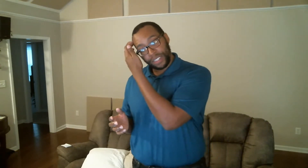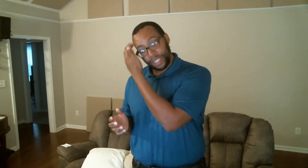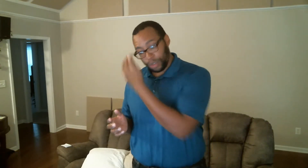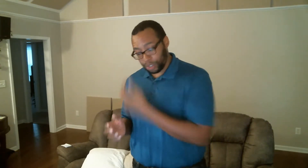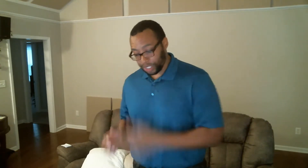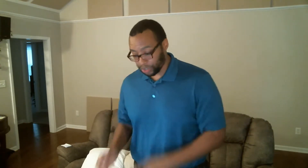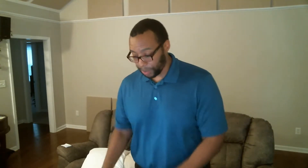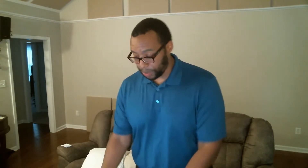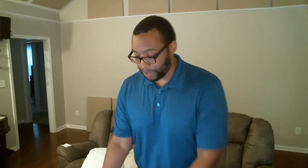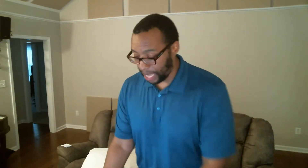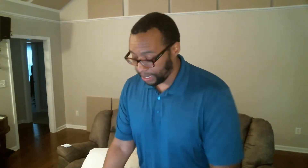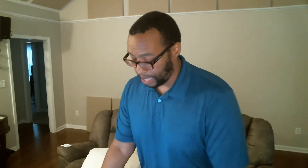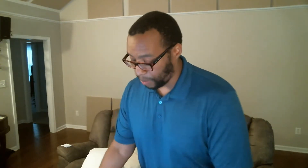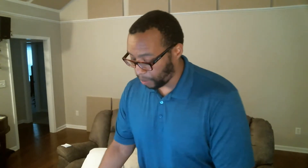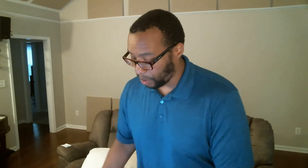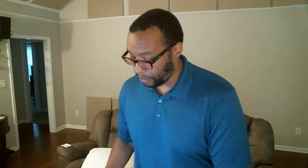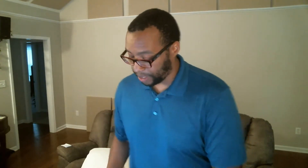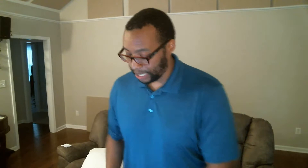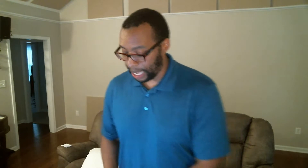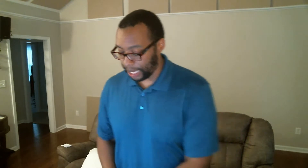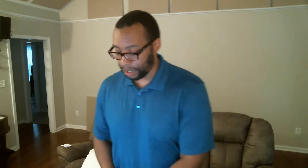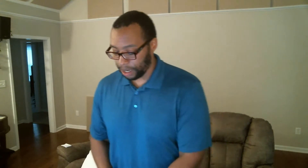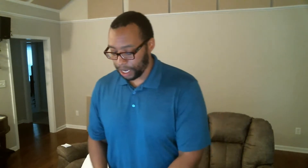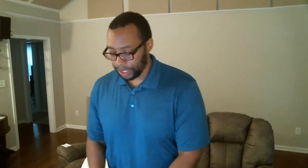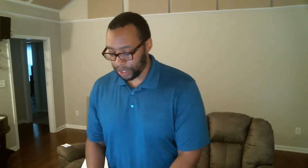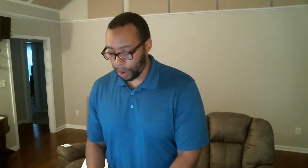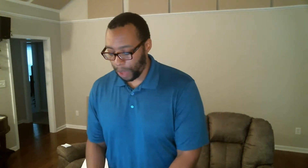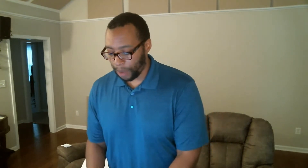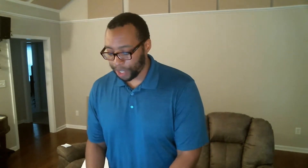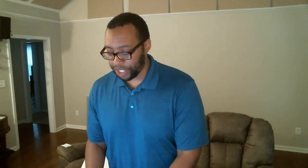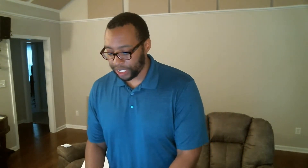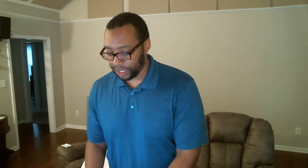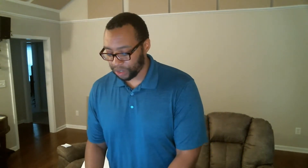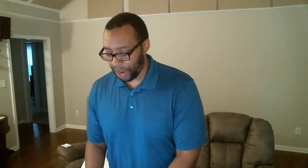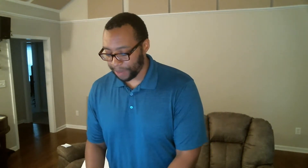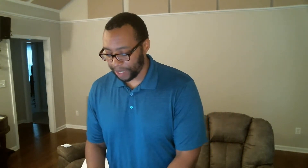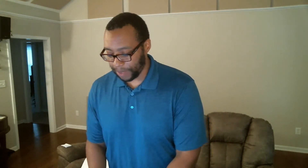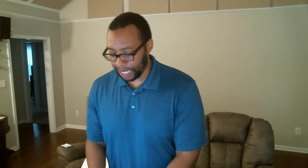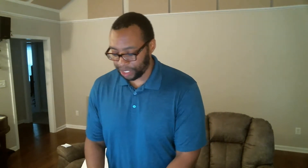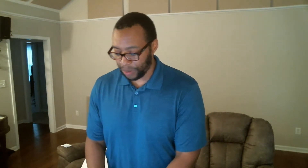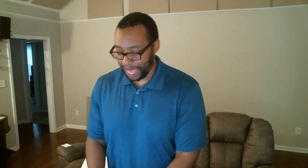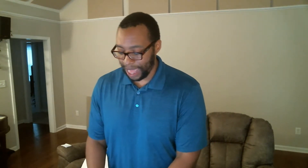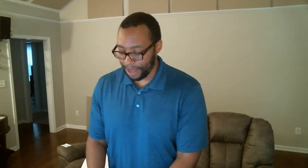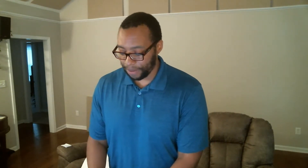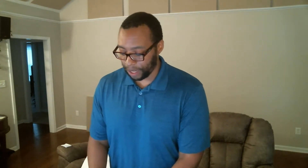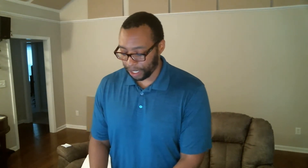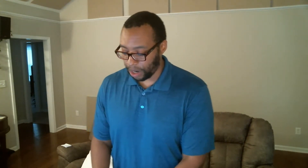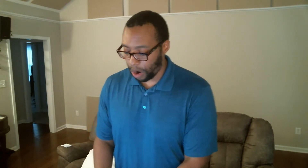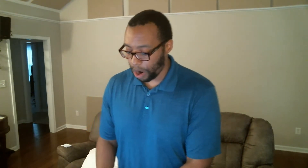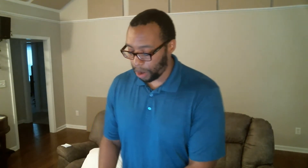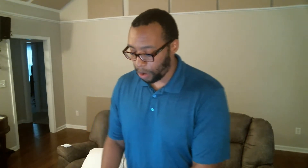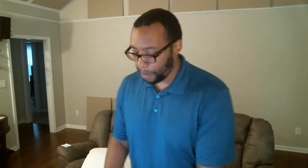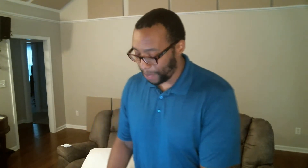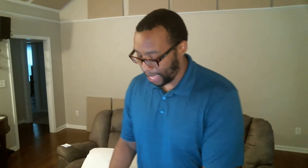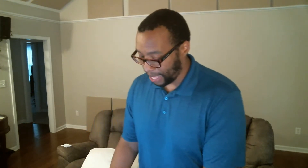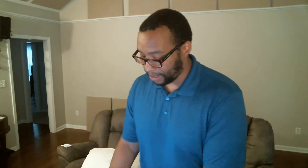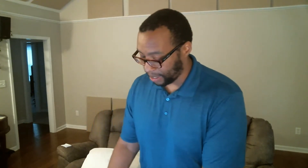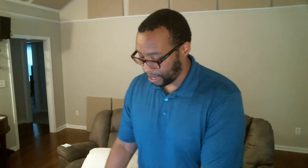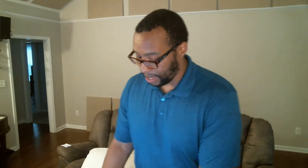use your descriptor signs that we went over tonight. So I want you to describe something that you have, a car, home, pet,